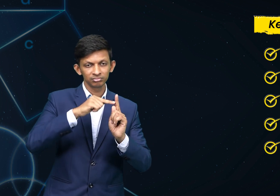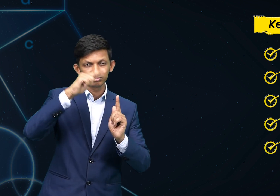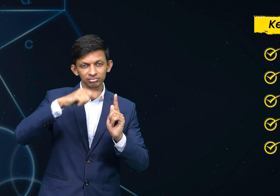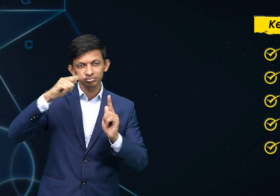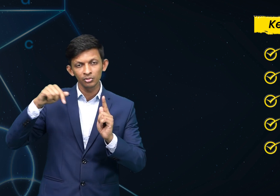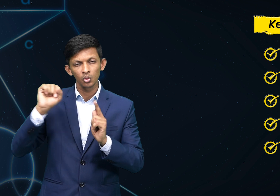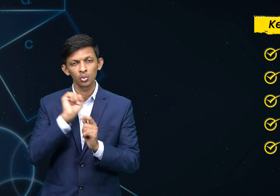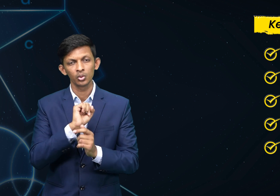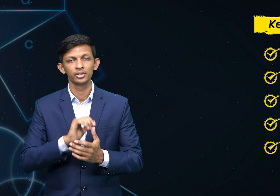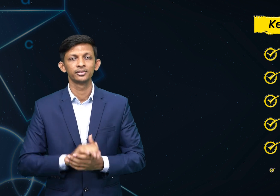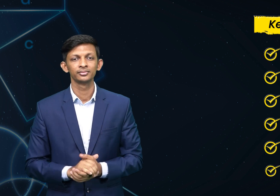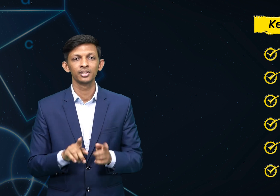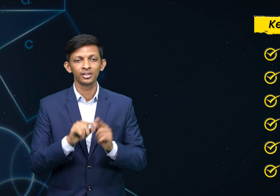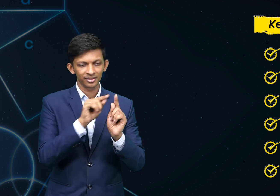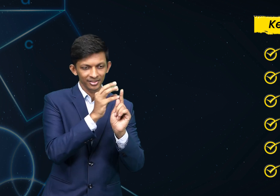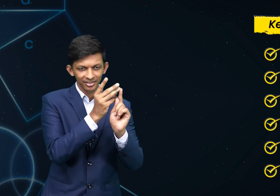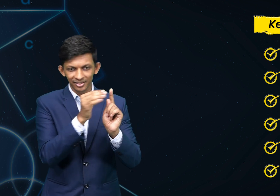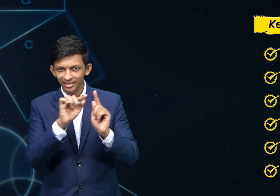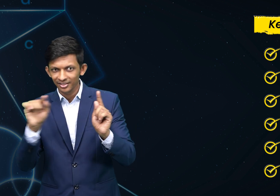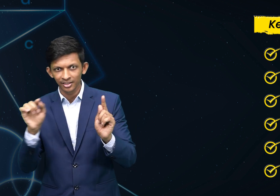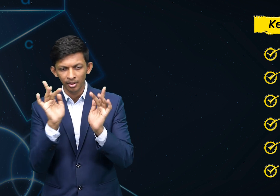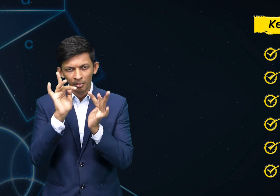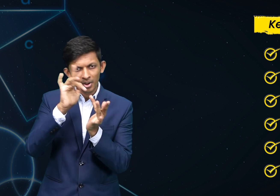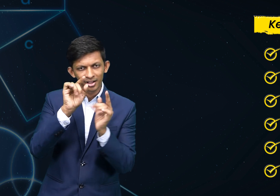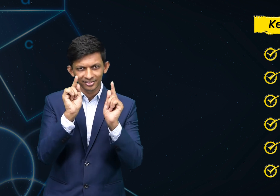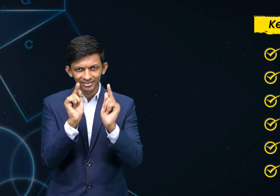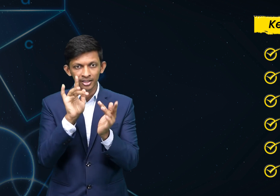frequency, class interval.